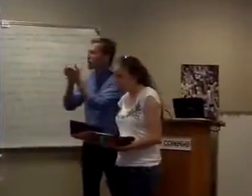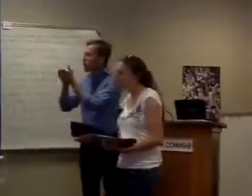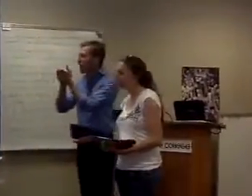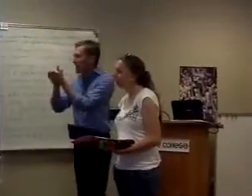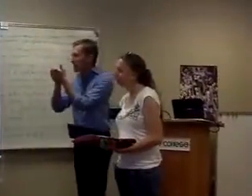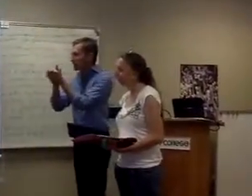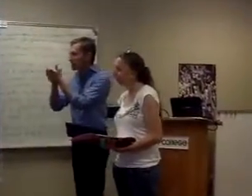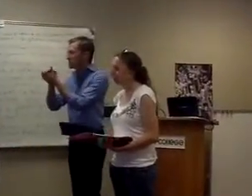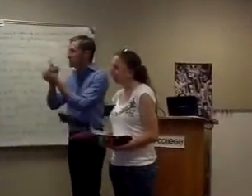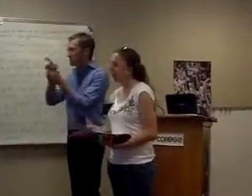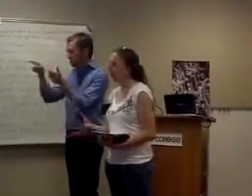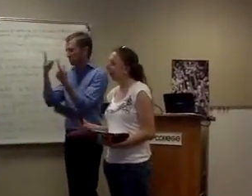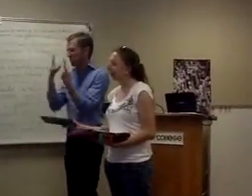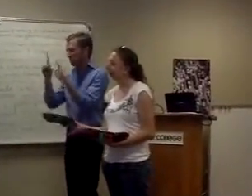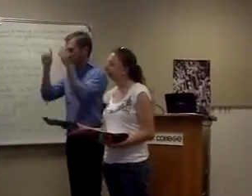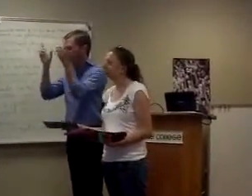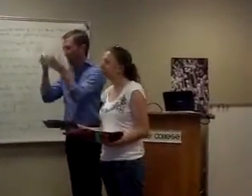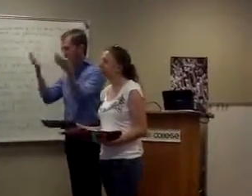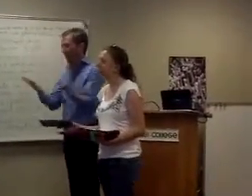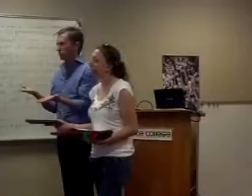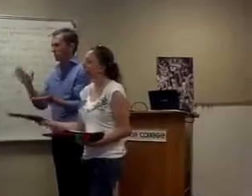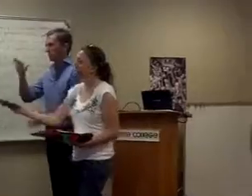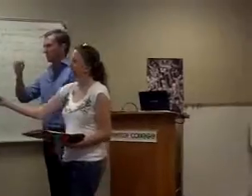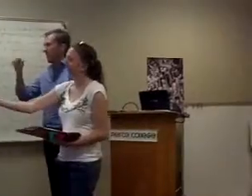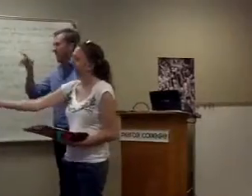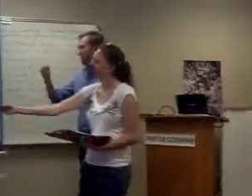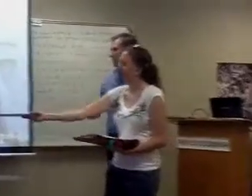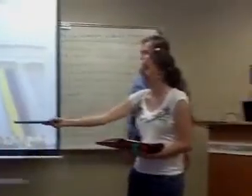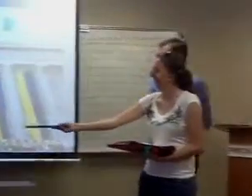Congratulations on your accomplishment at Yale.